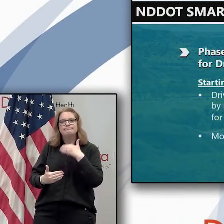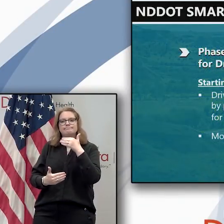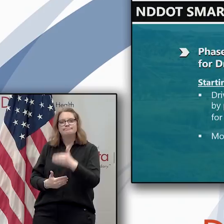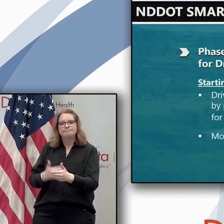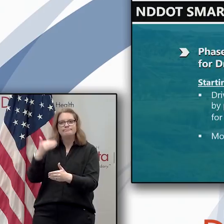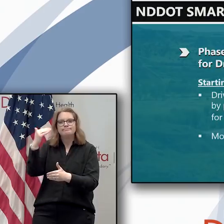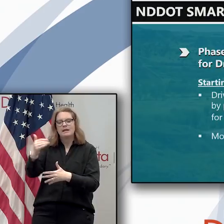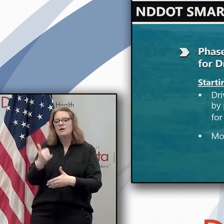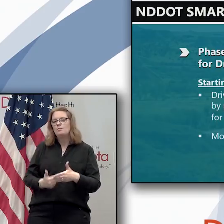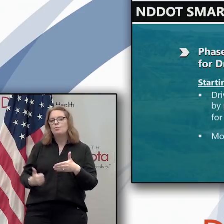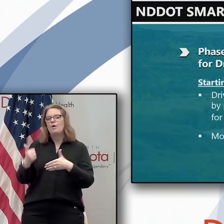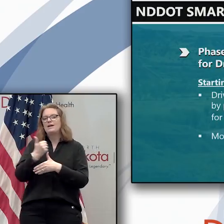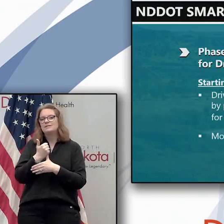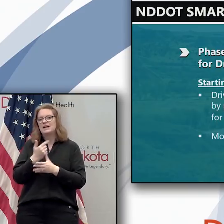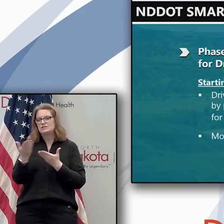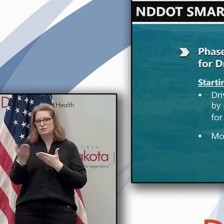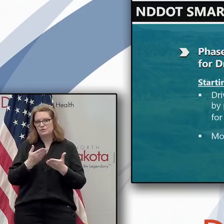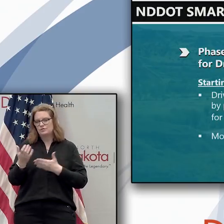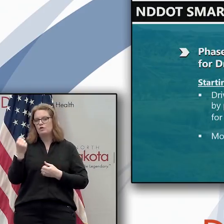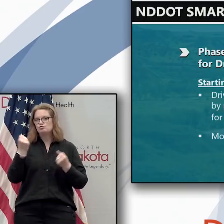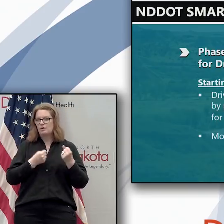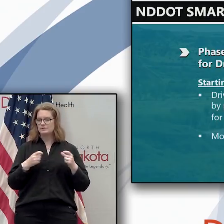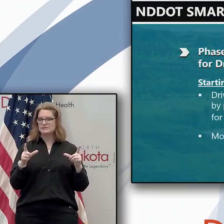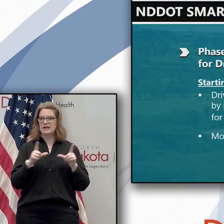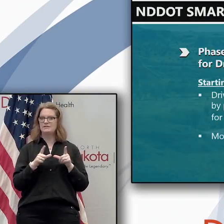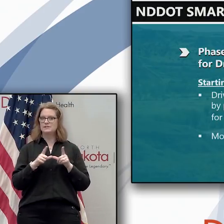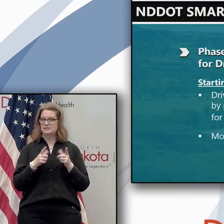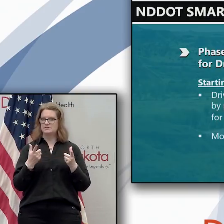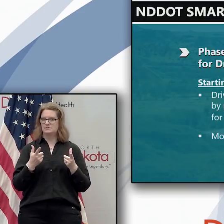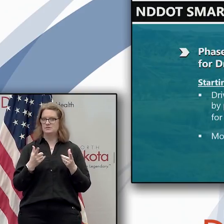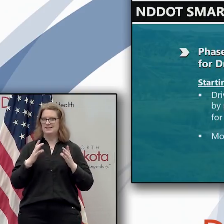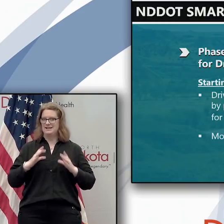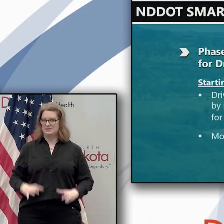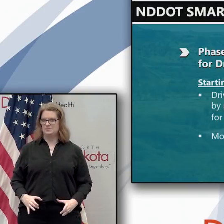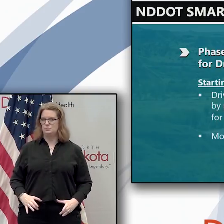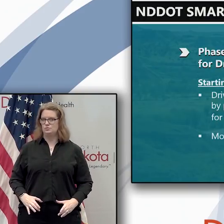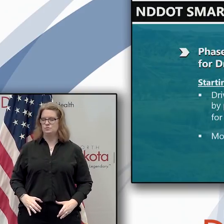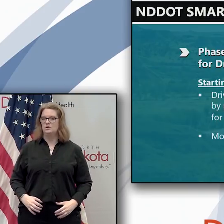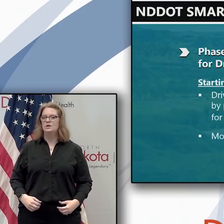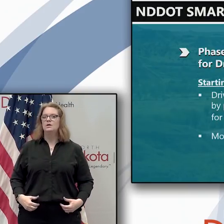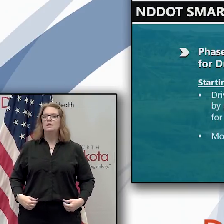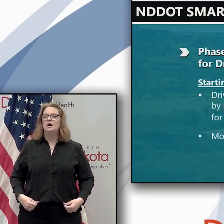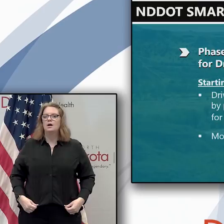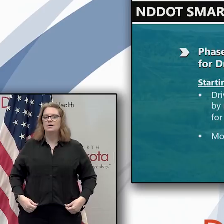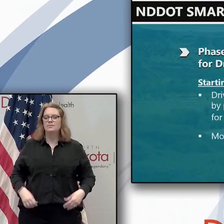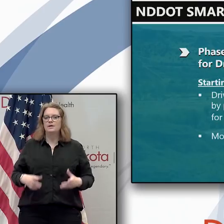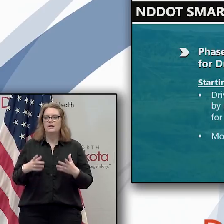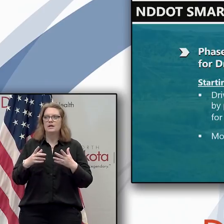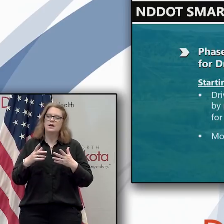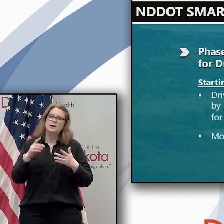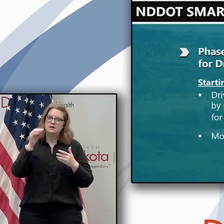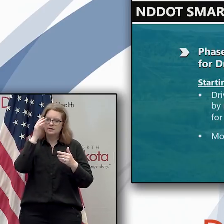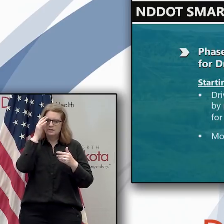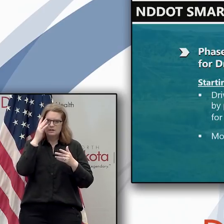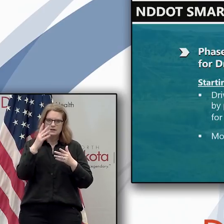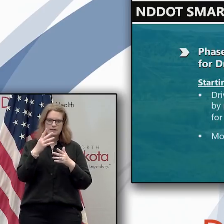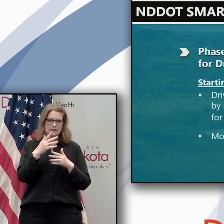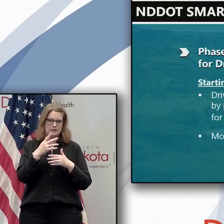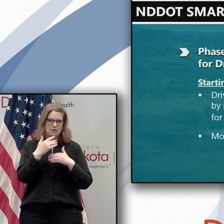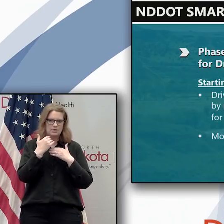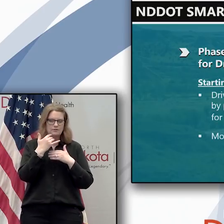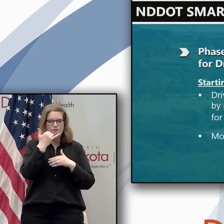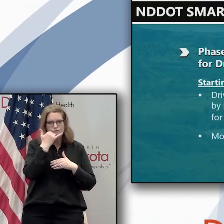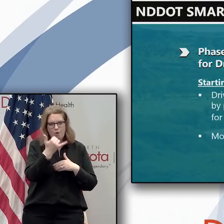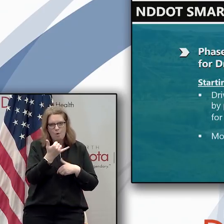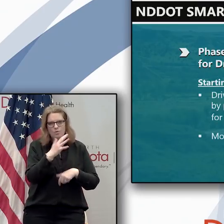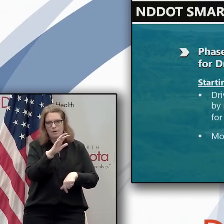prioritized on-site services for driver's license and motor vehicle customers, which means we're in a limited way, phone appointment